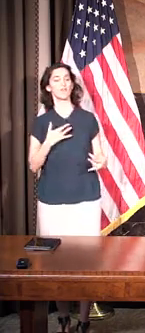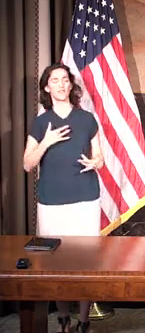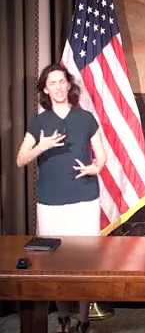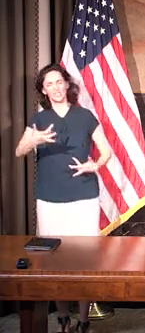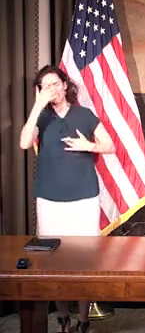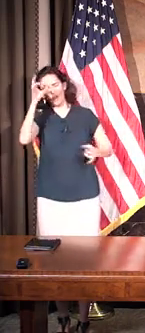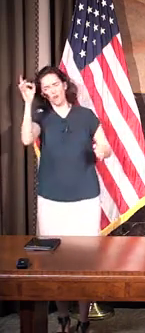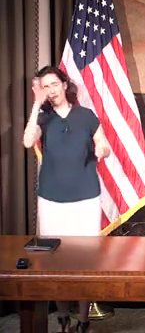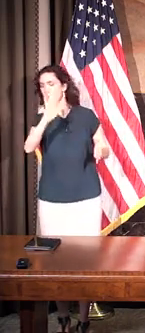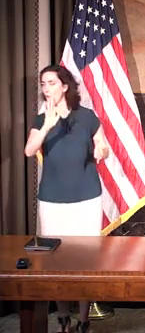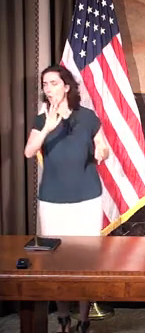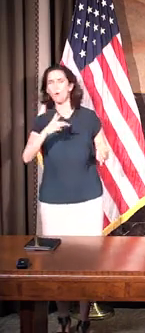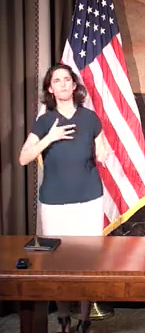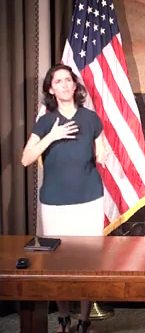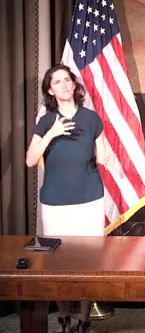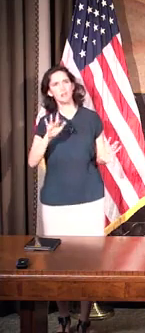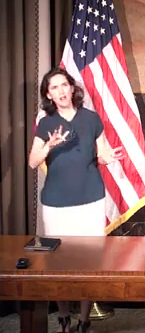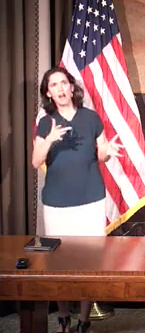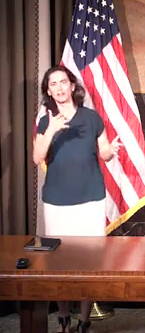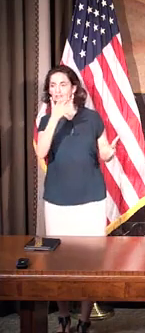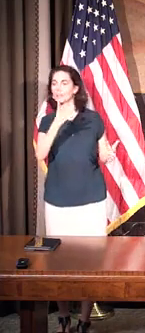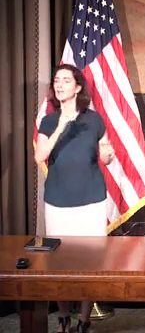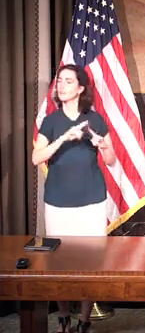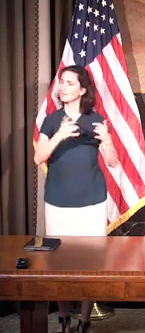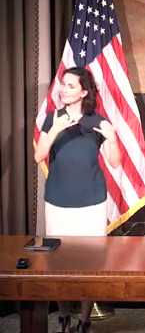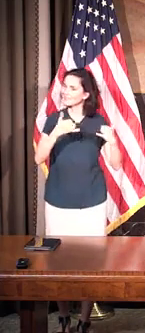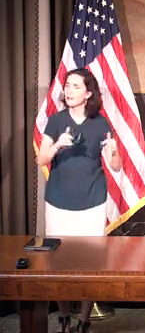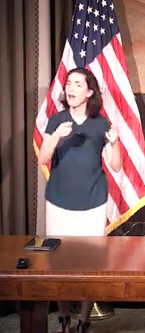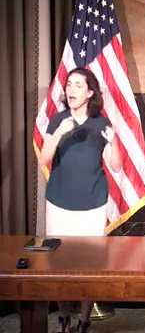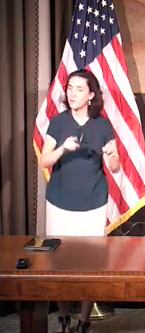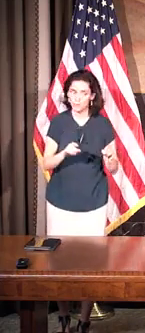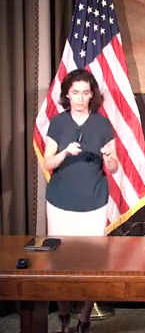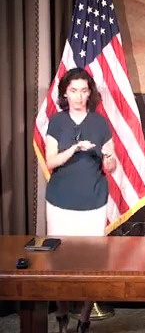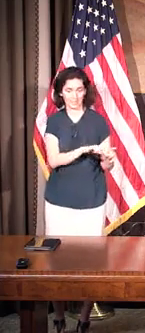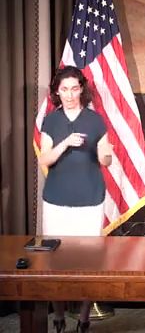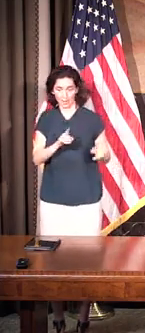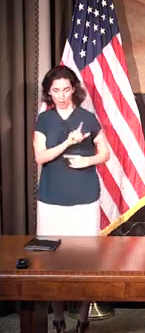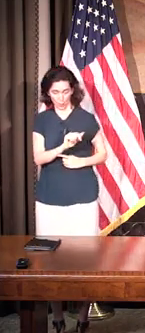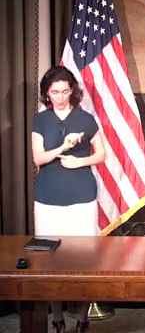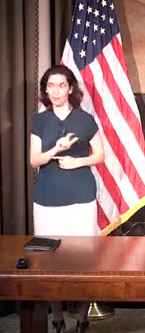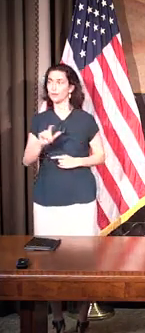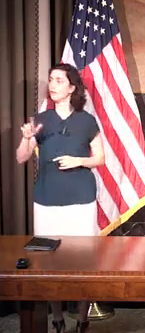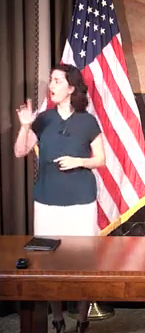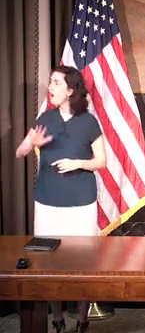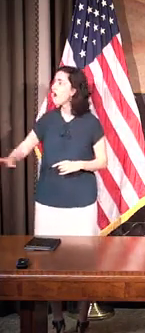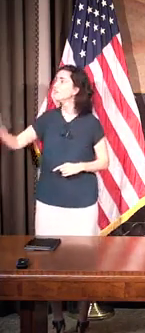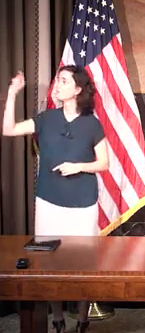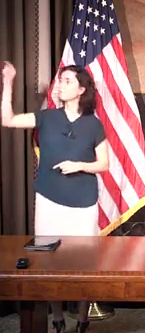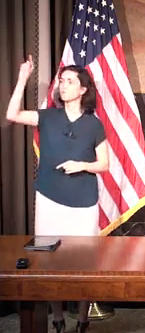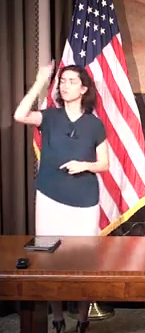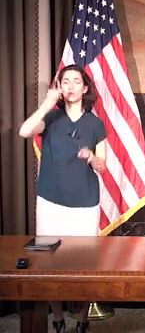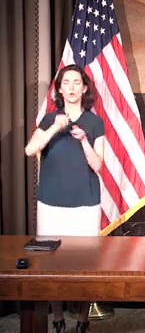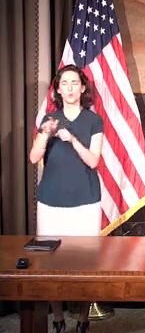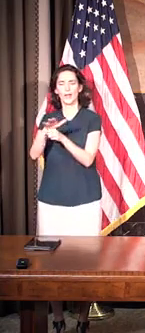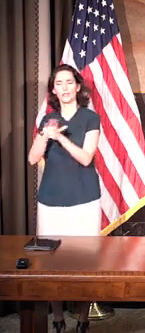what can happen and what did happen in Louisiana and elsewhere in the country, principally across the Sun Belt after the Memorial